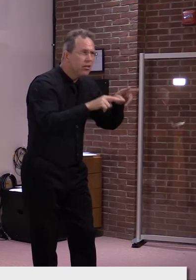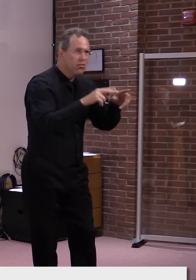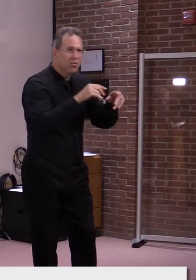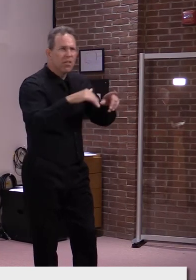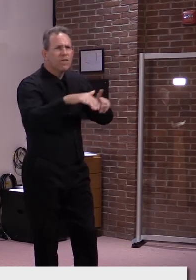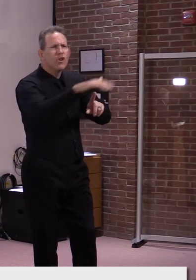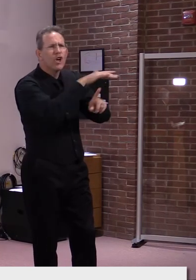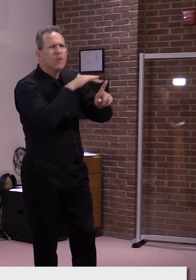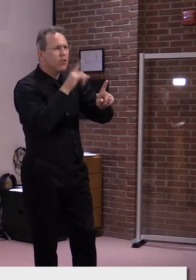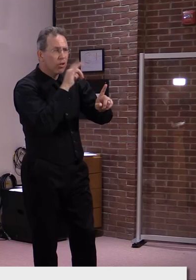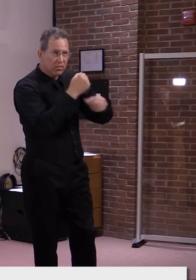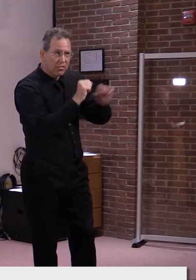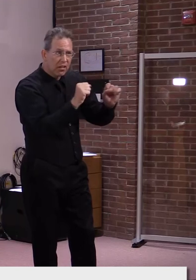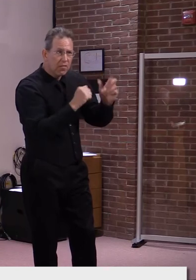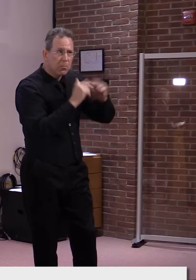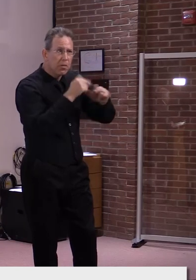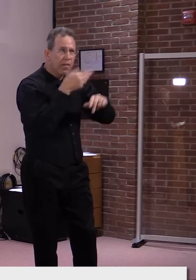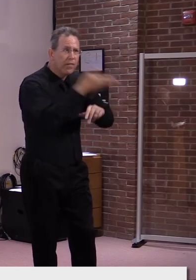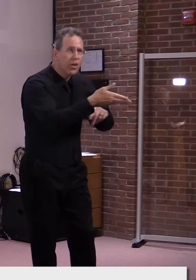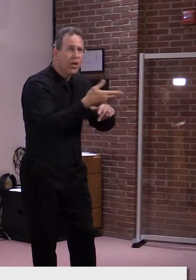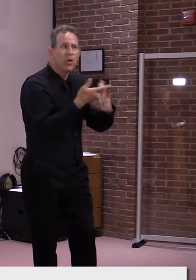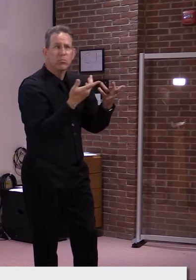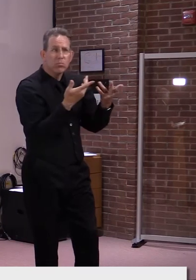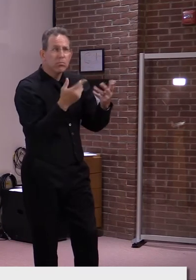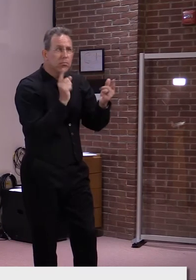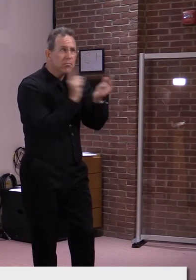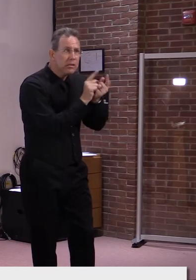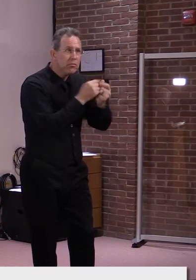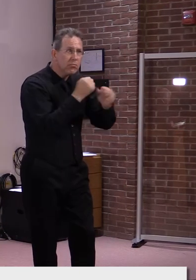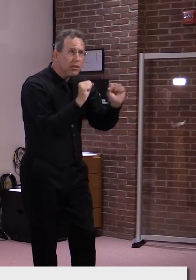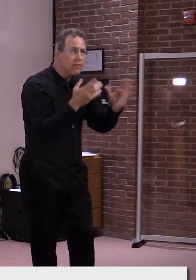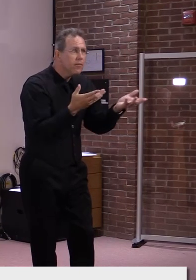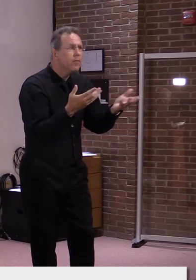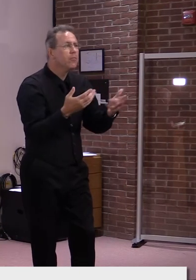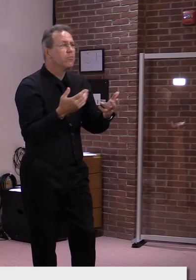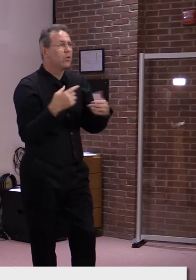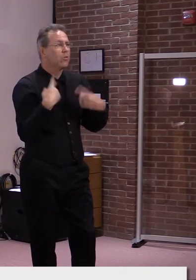continually meeting with local officials. I really don't have an update from last week. Sorry about that.